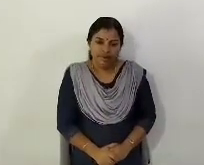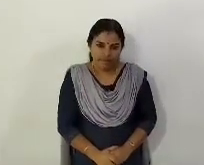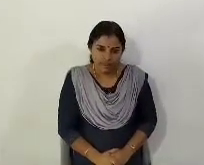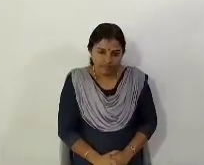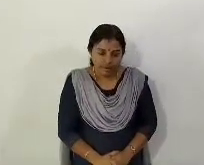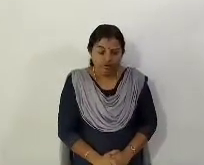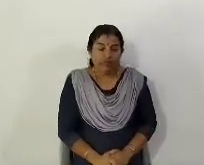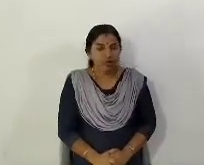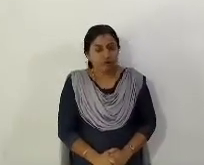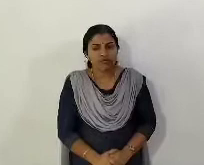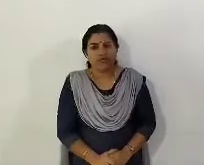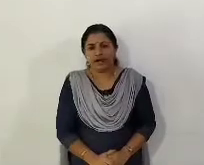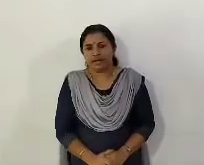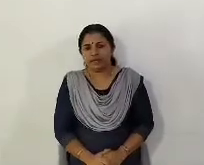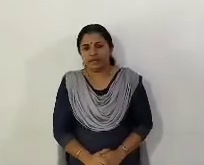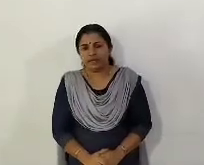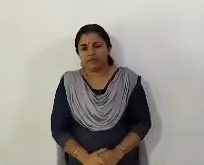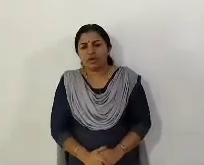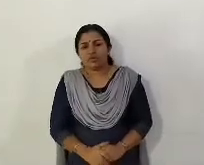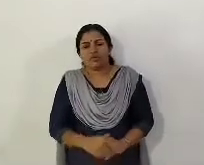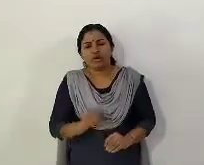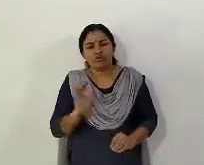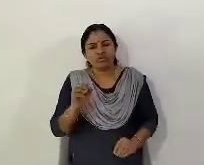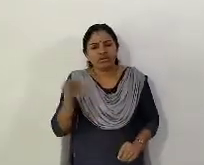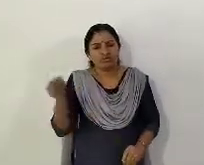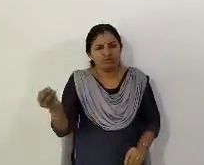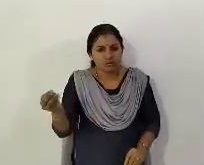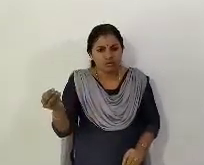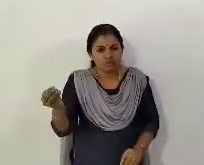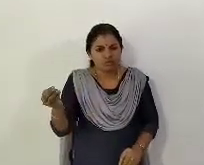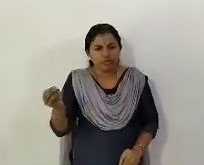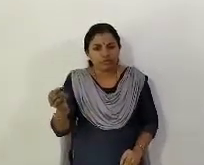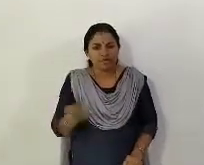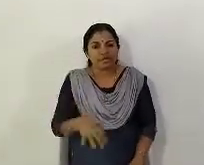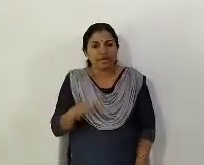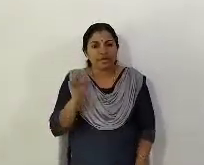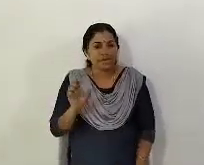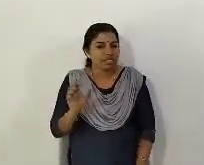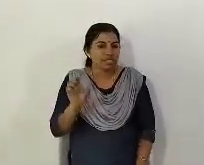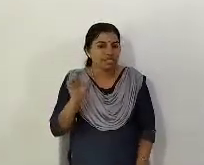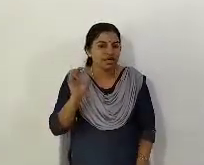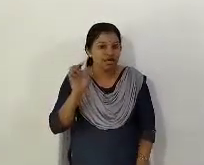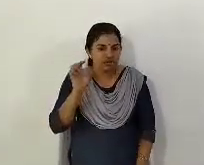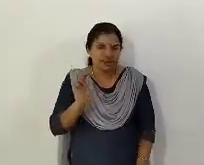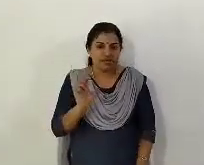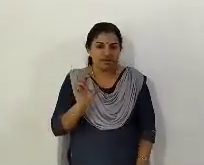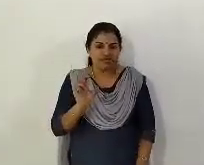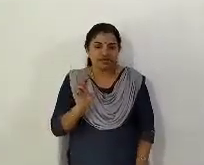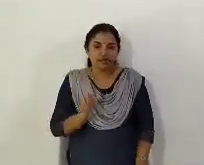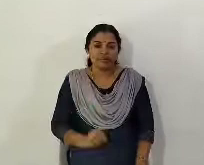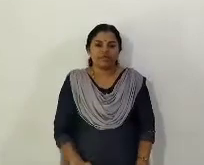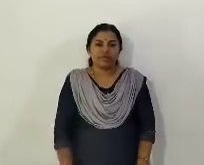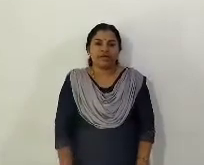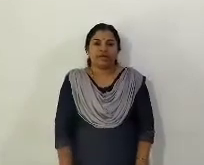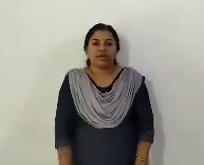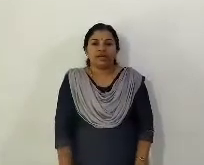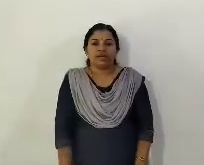Here we could find when we zoom the PNG files,